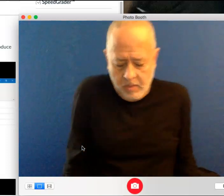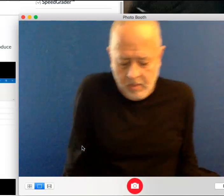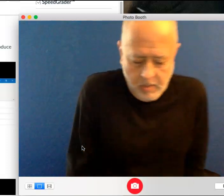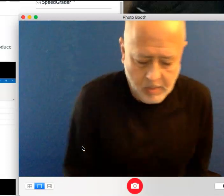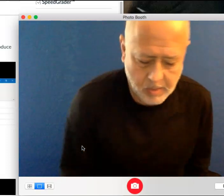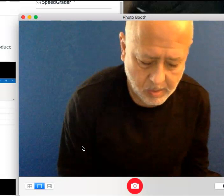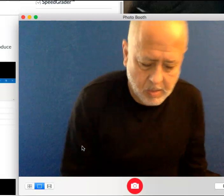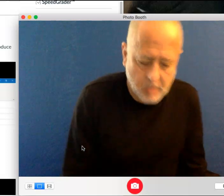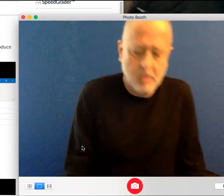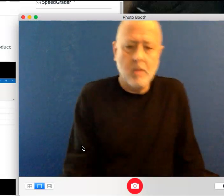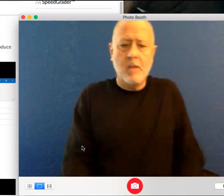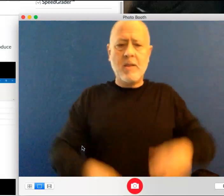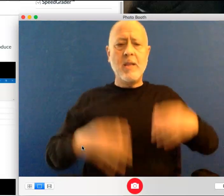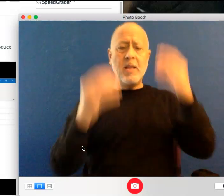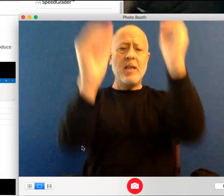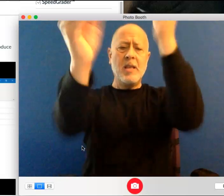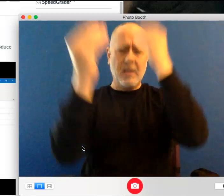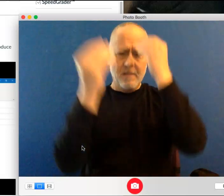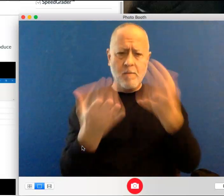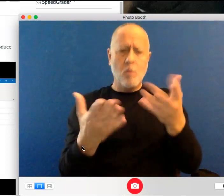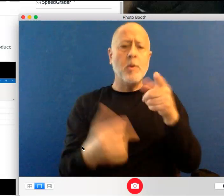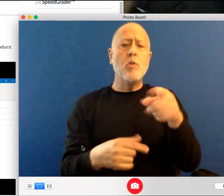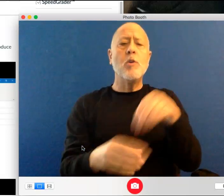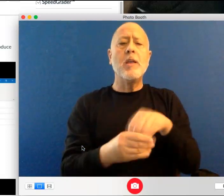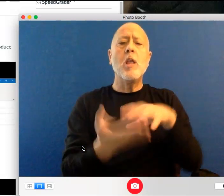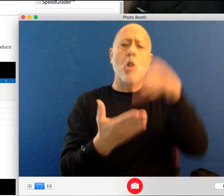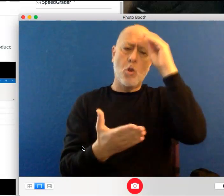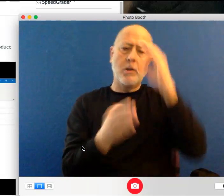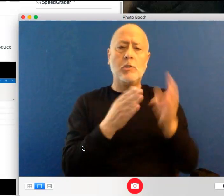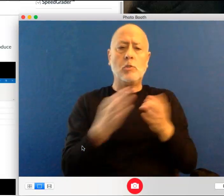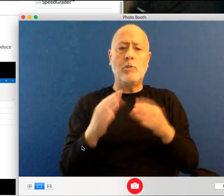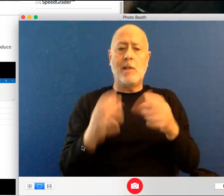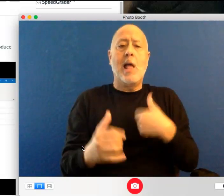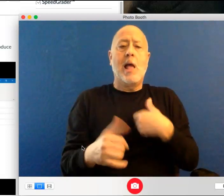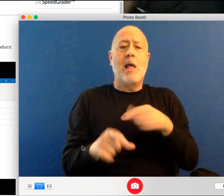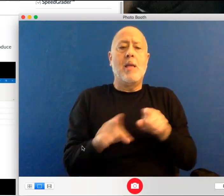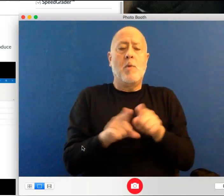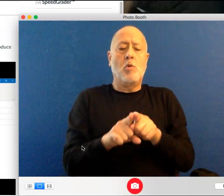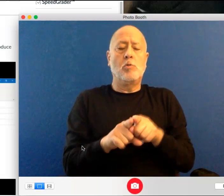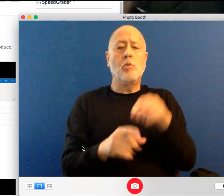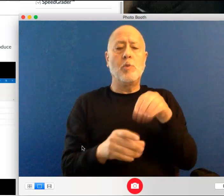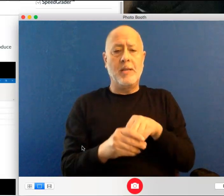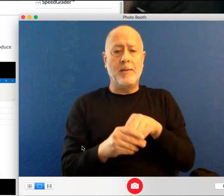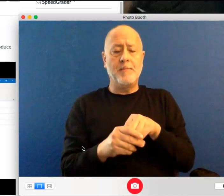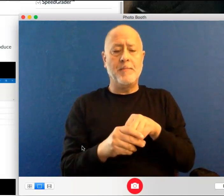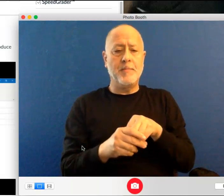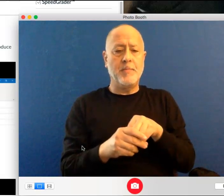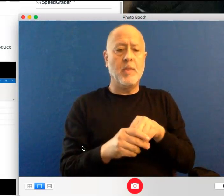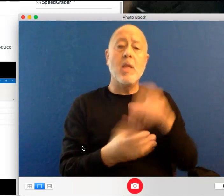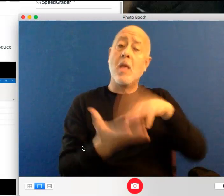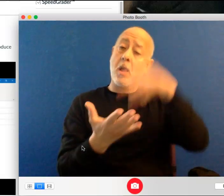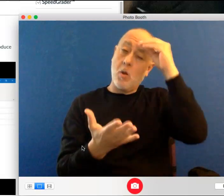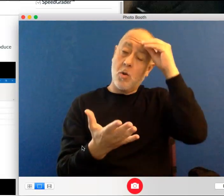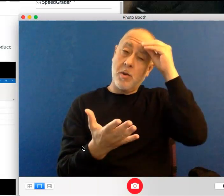Next thing, informing them that you are in a learning strategies class. So I am also in a learning